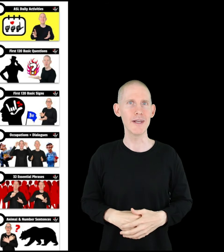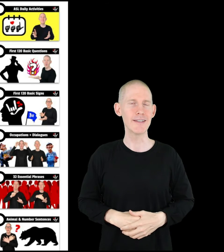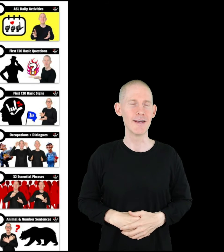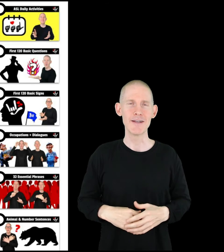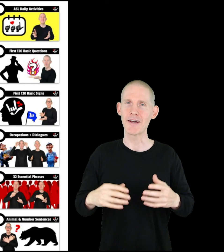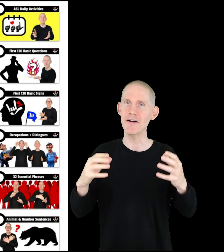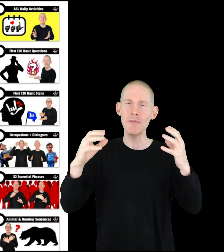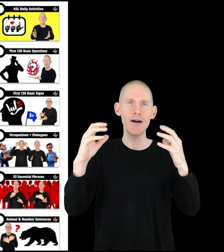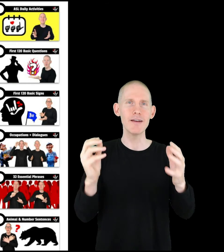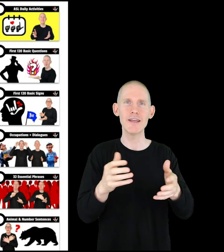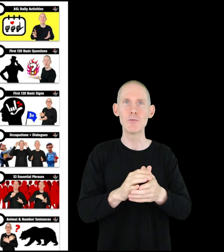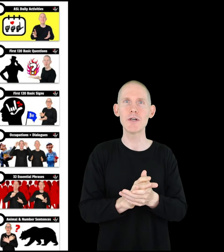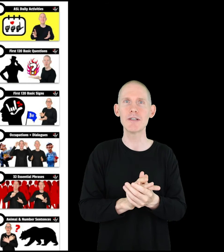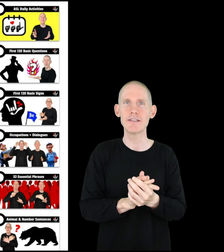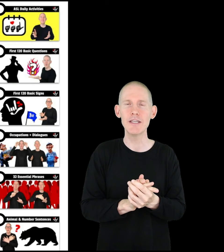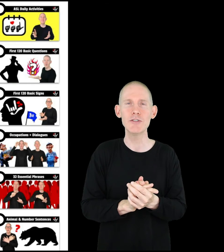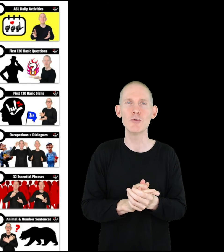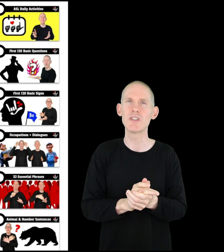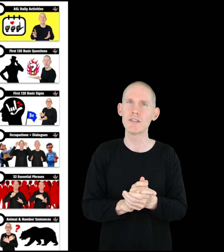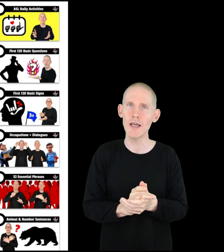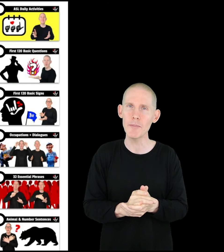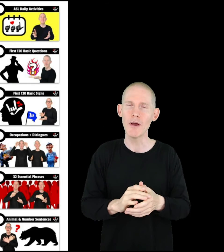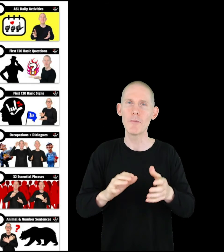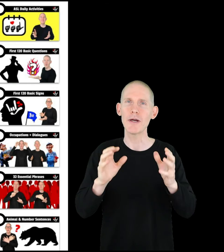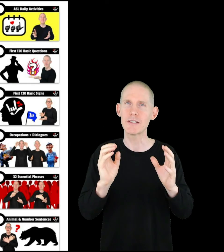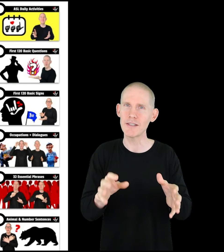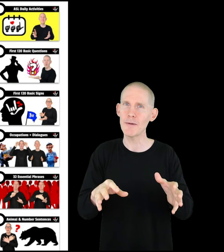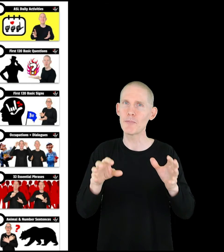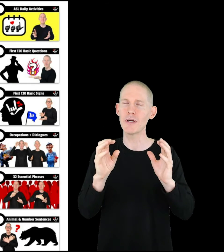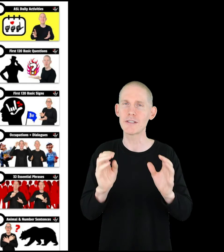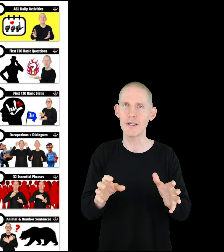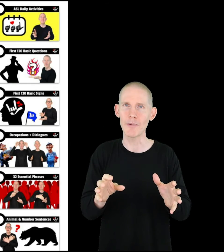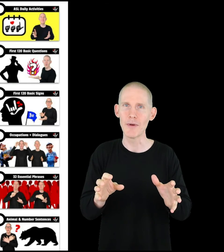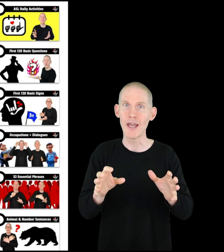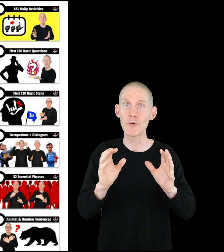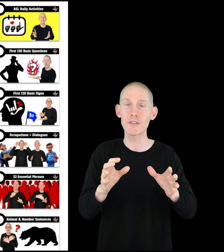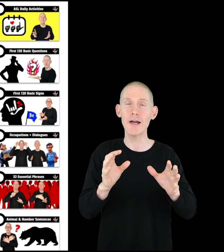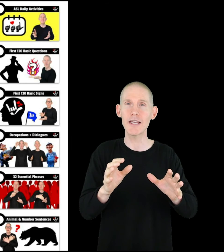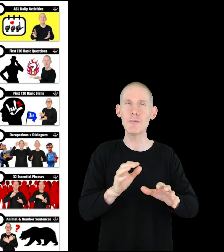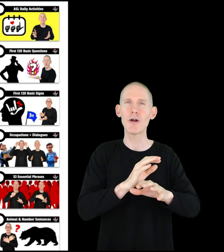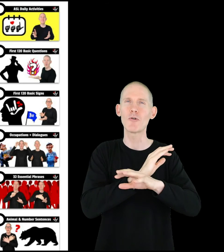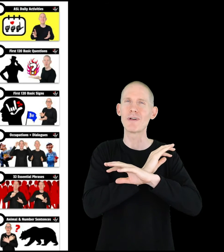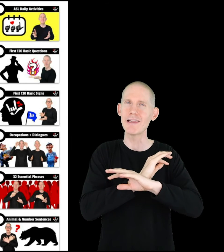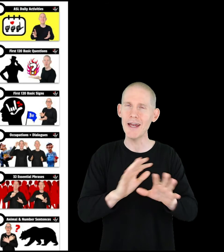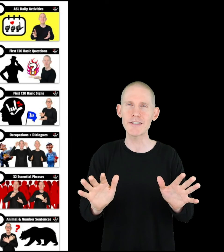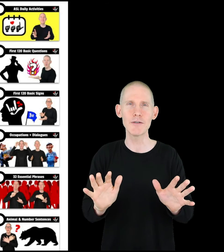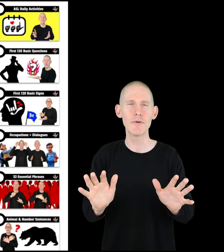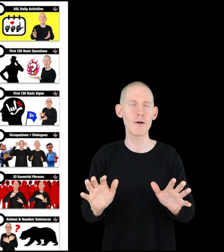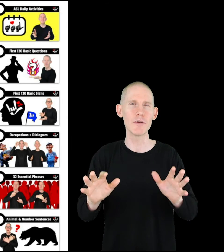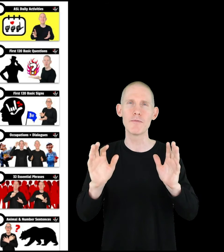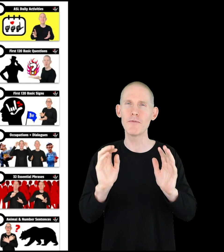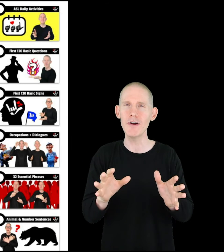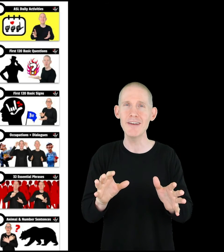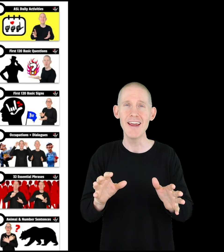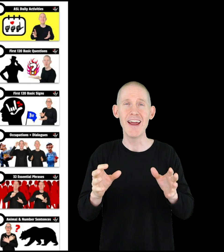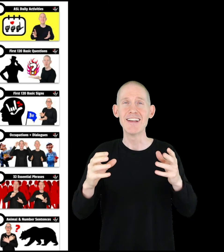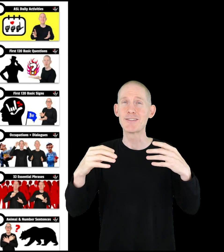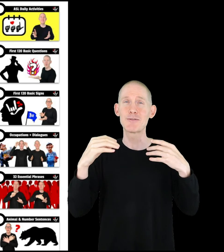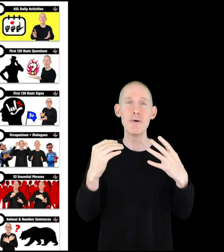great, come on in. We're gonna teach you step by step by step. And we're talking about a relaxed environment, fun,